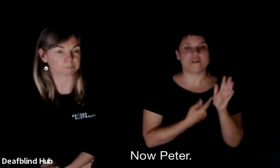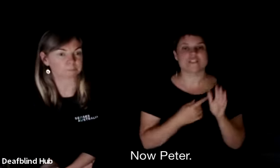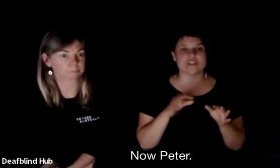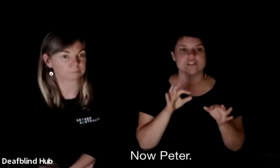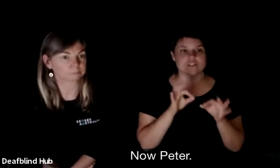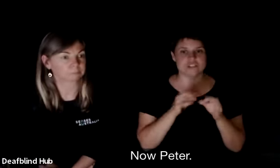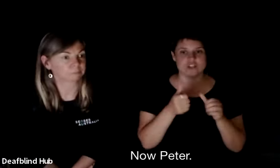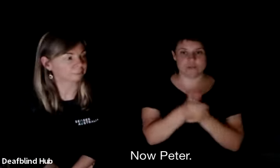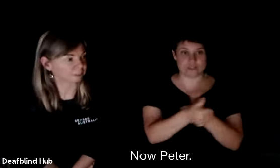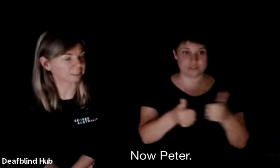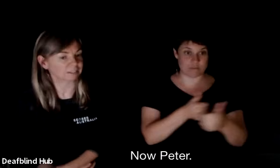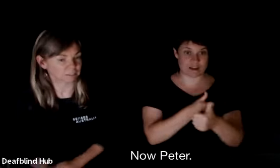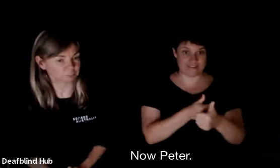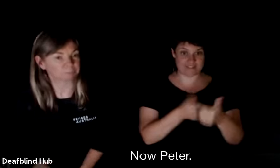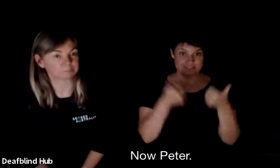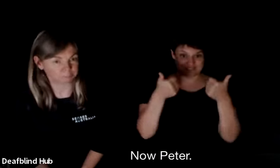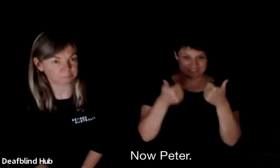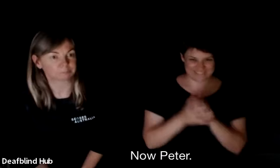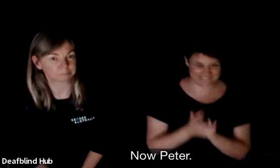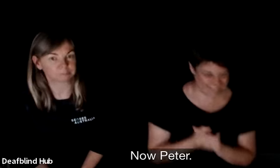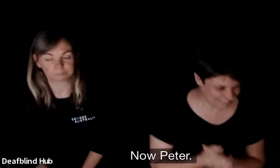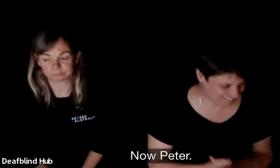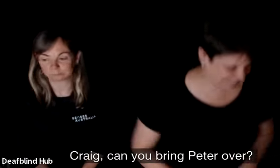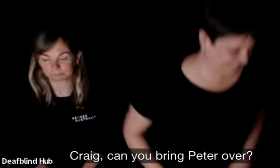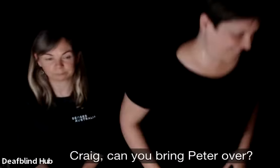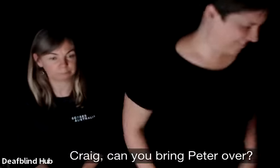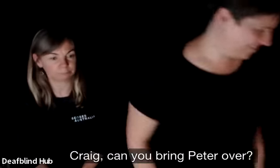We're just going to do an interpreter swap now.